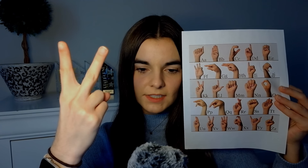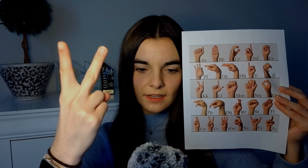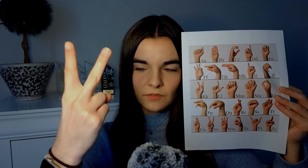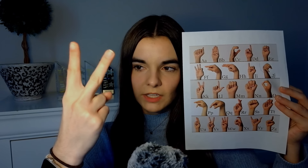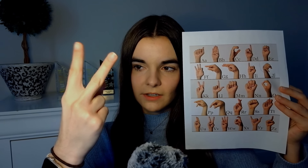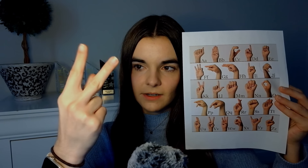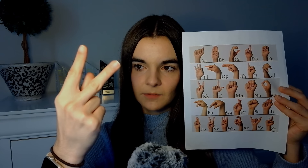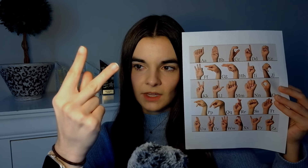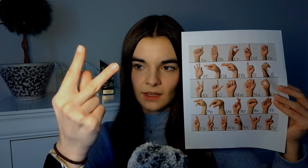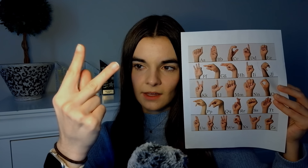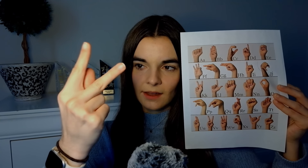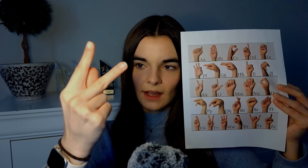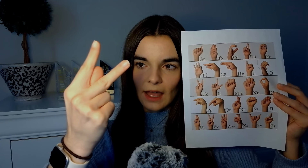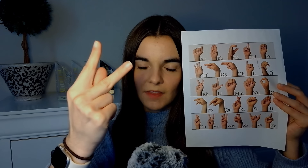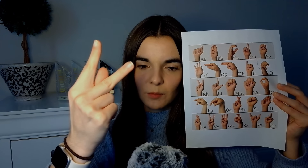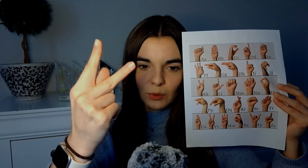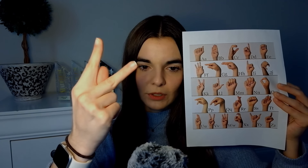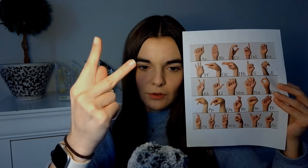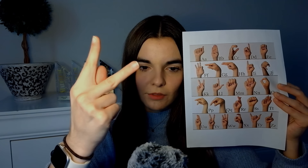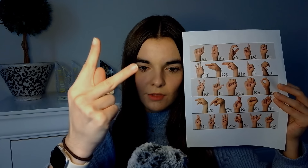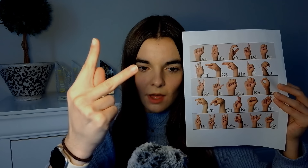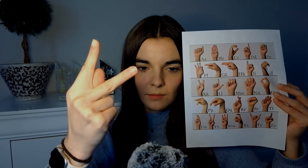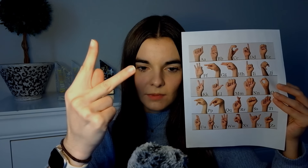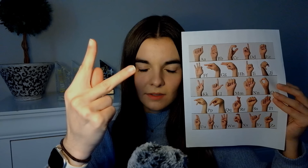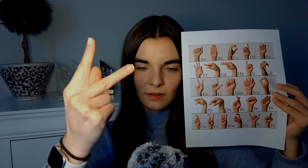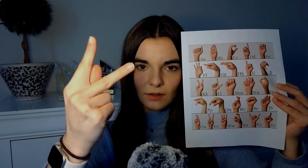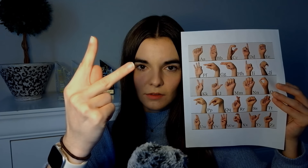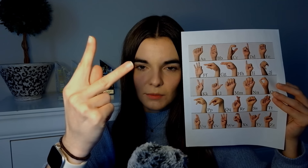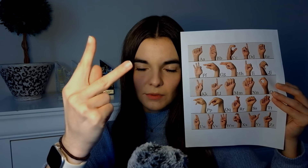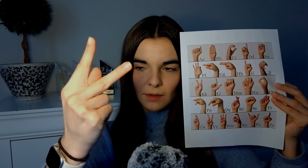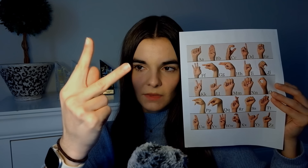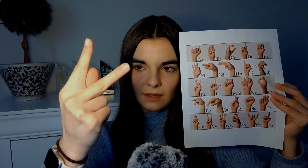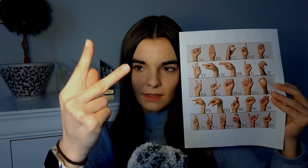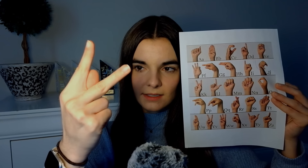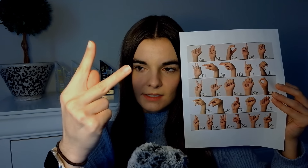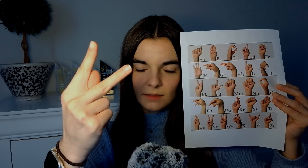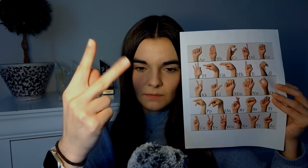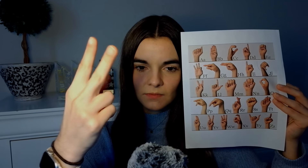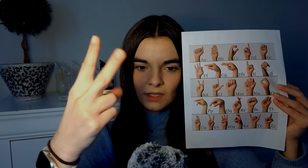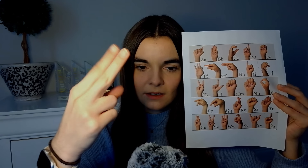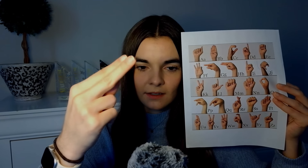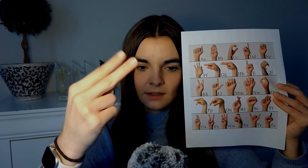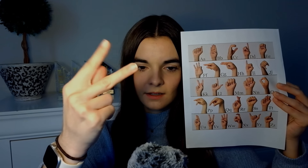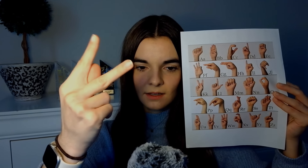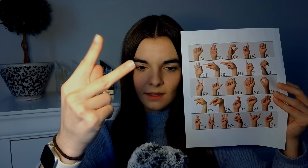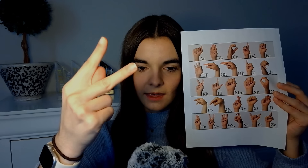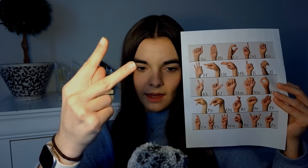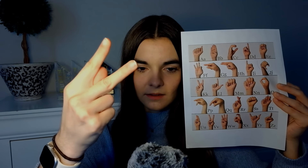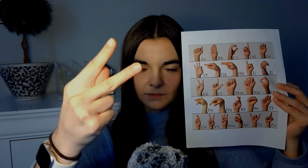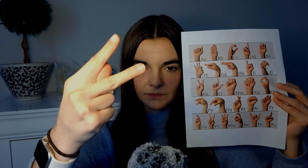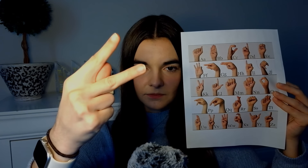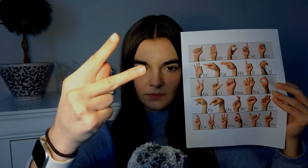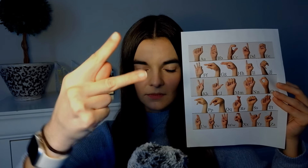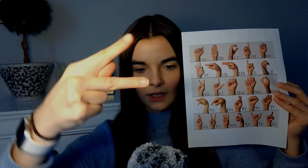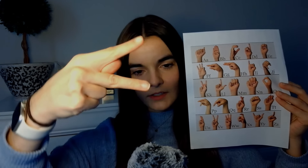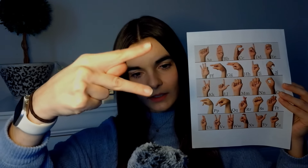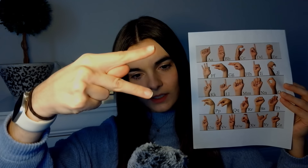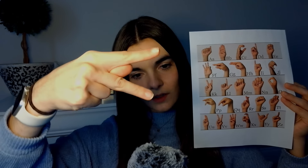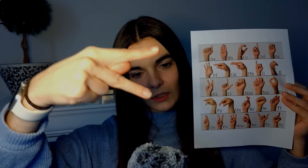second finger, and then put your thumb through them like this. K. So it's going to be